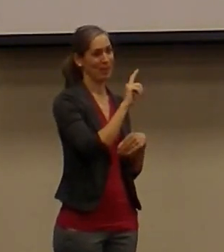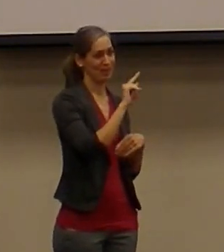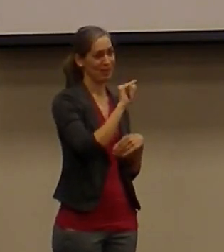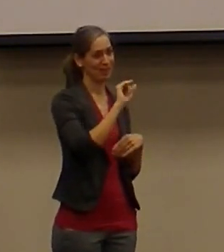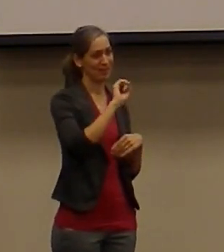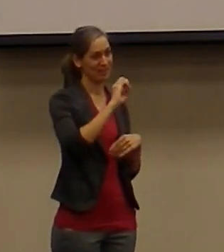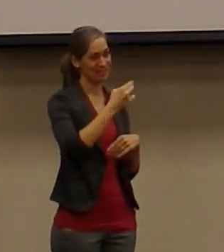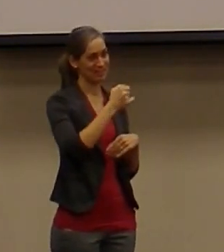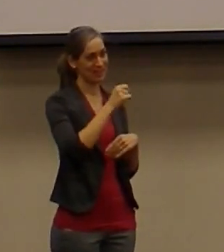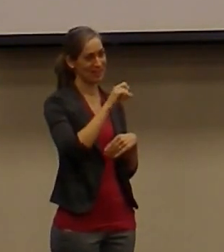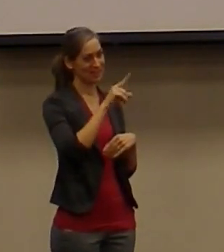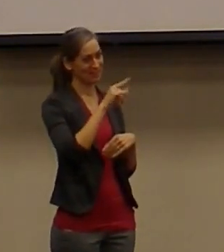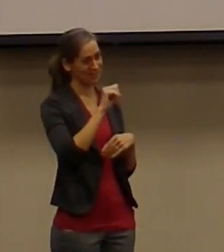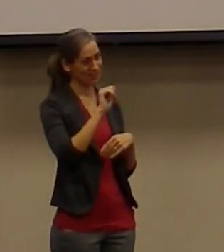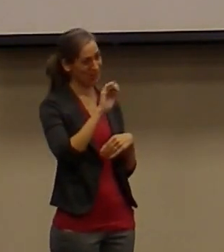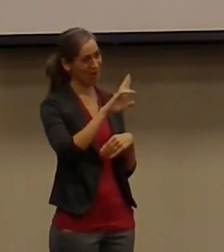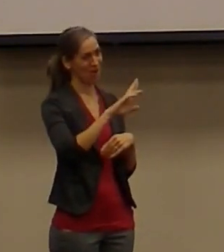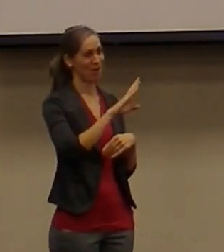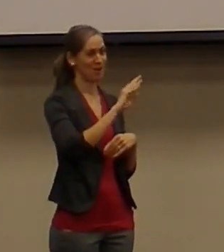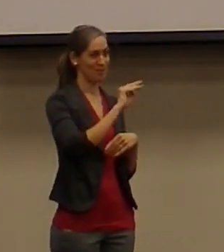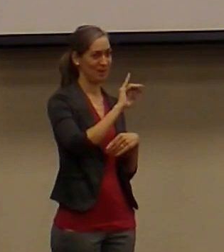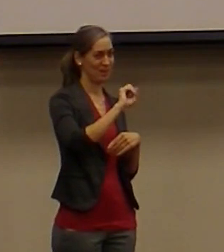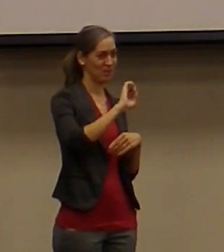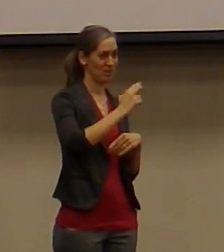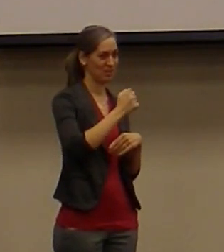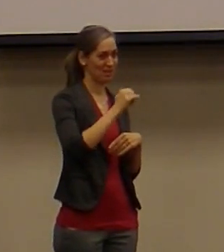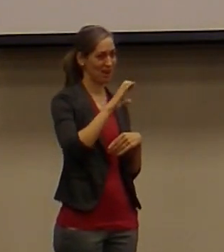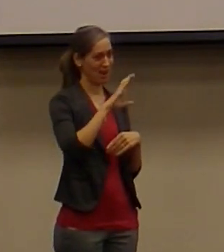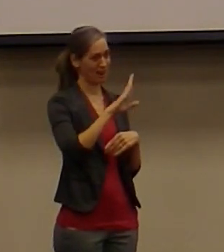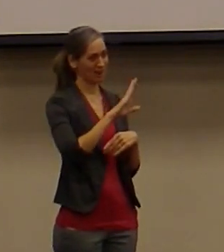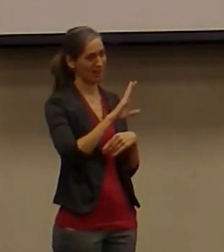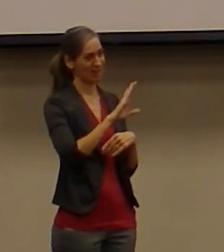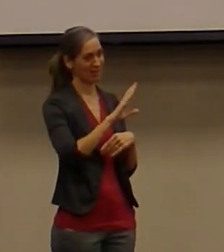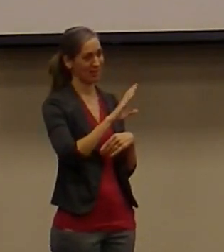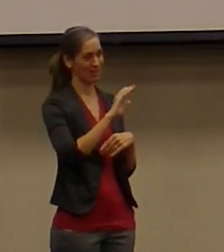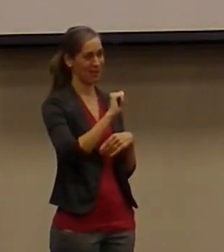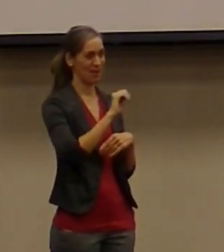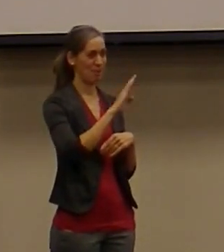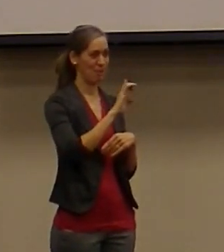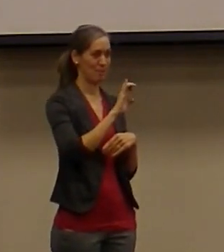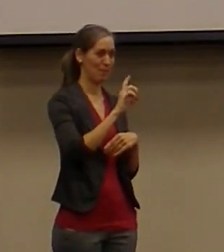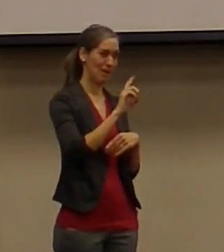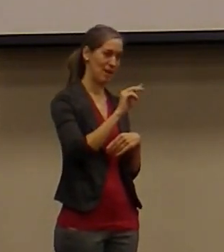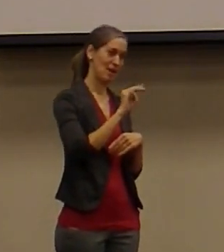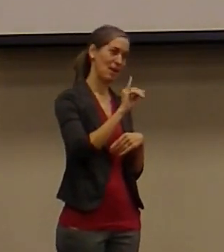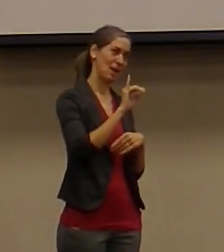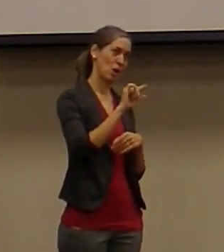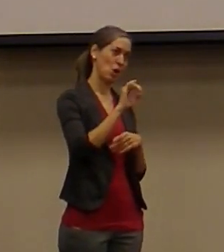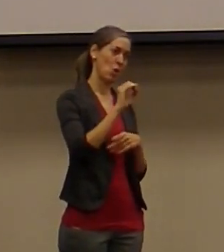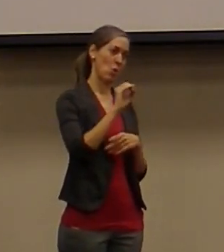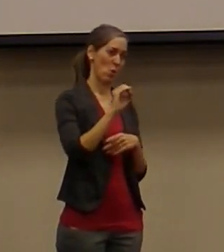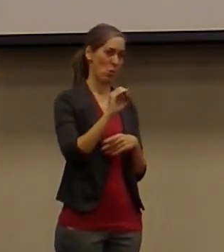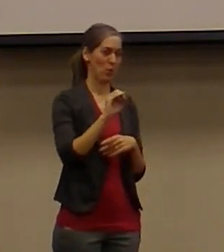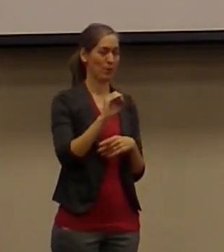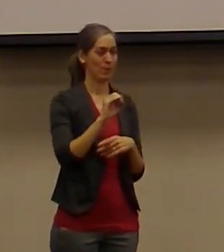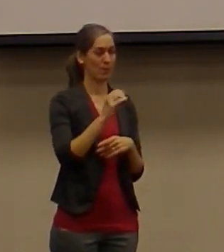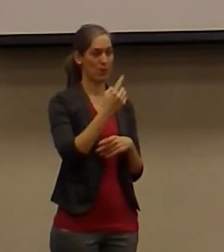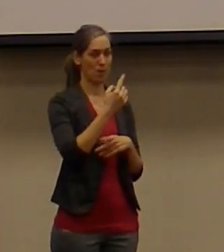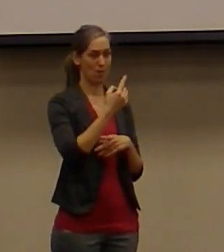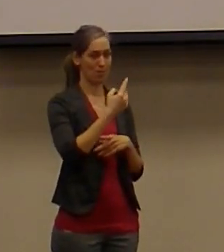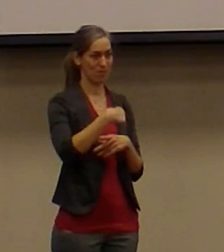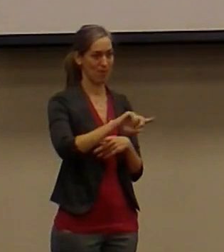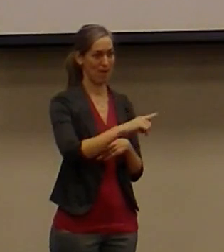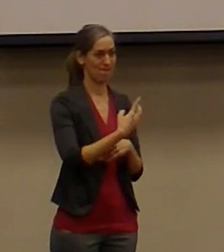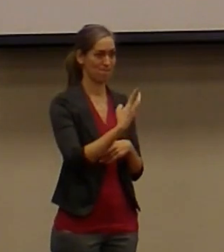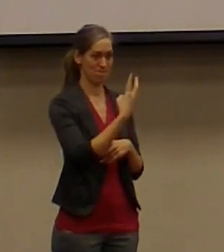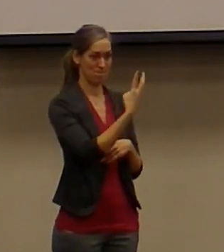Belteshazzar and Shadrach and Meshach and Abednego. But we see that these